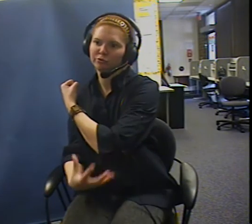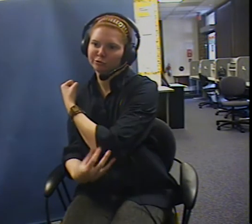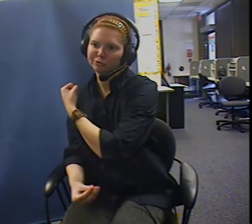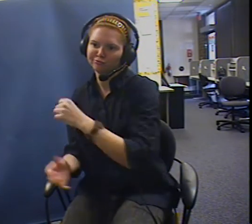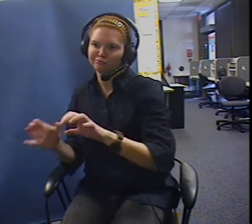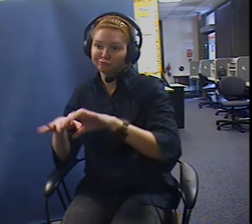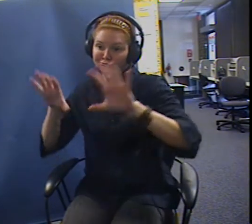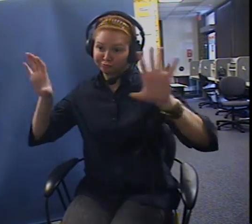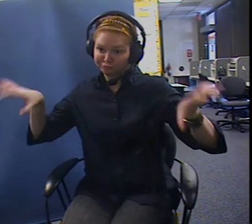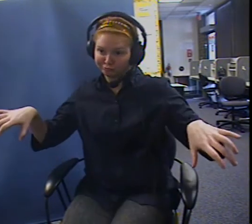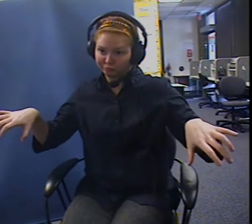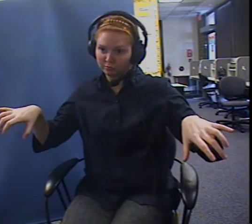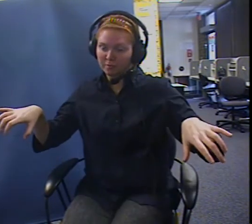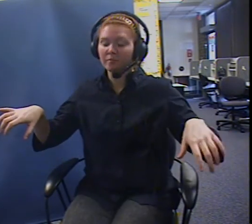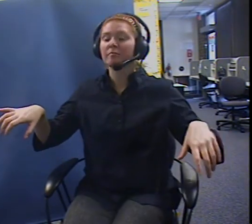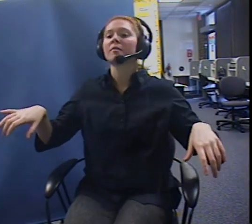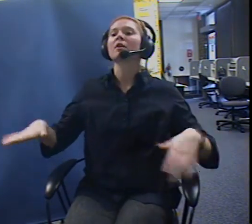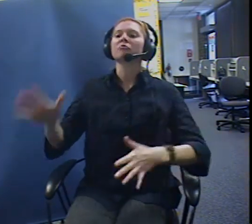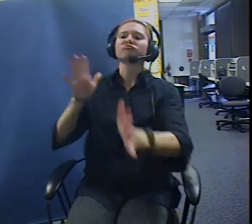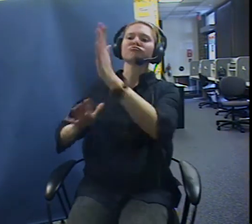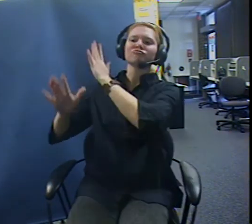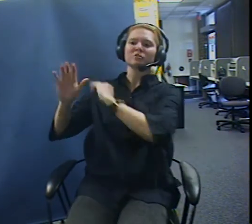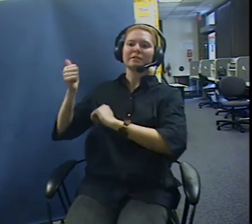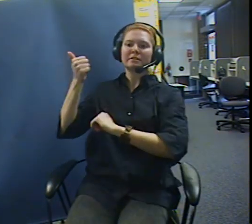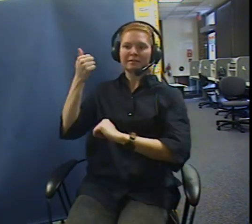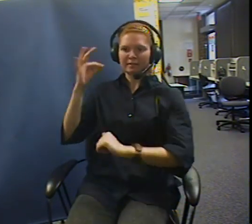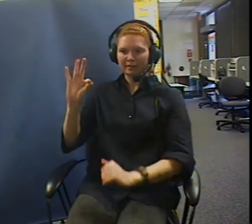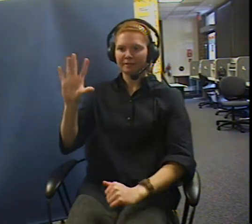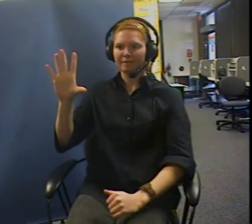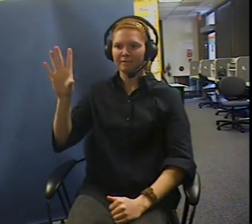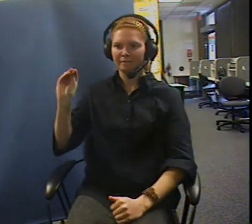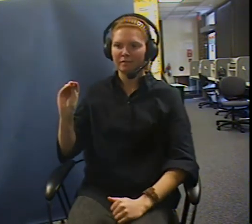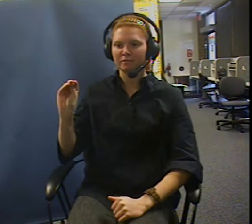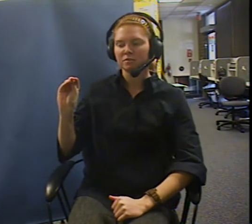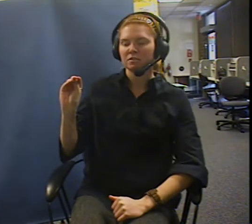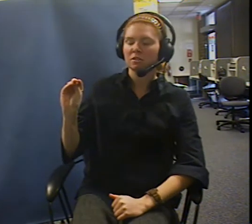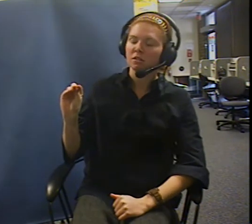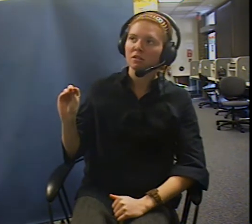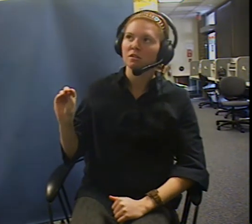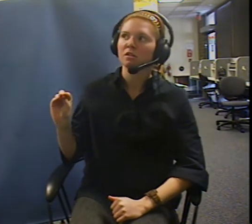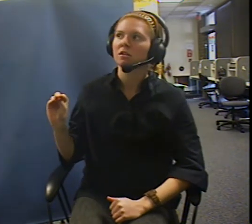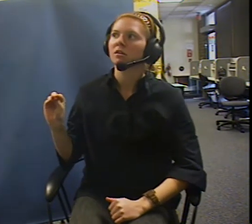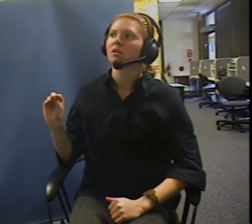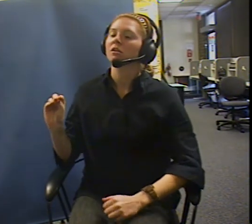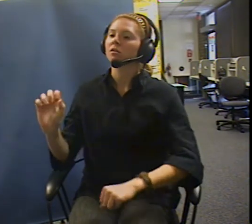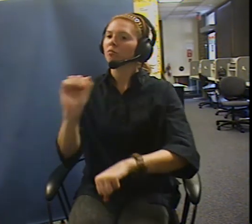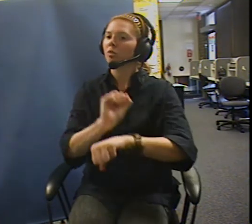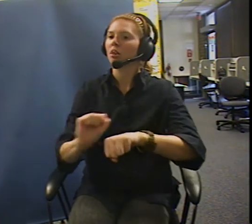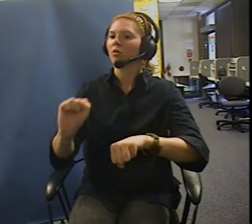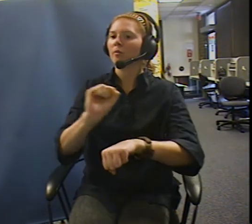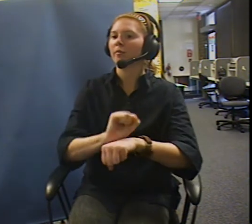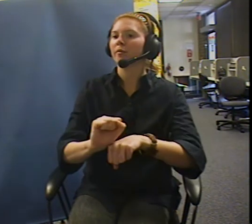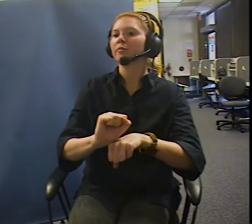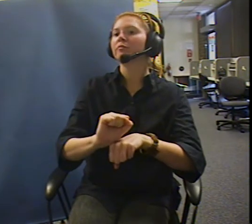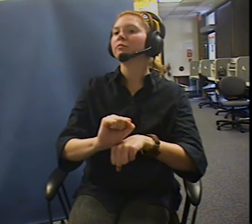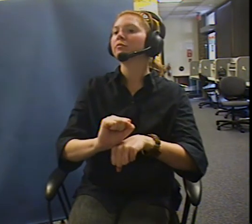about 37% of manufacturing employment in urban areas was located downtown.